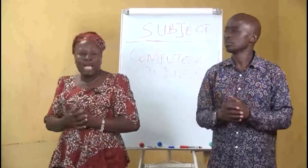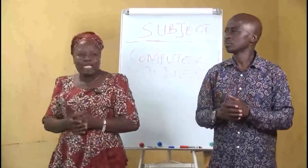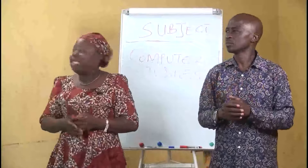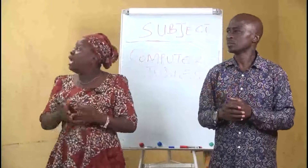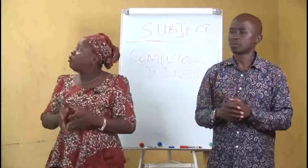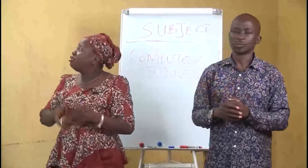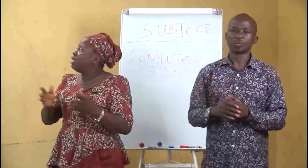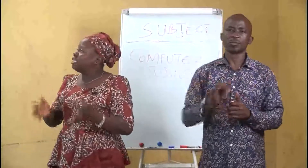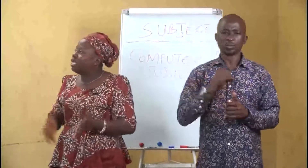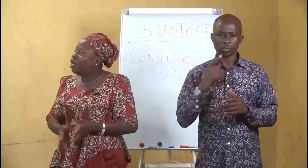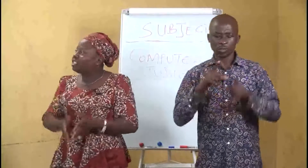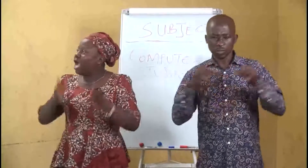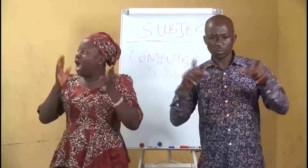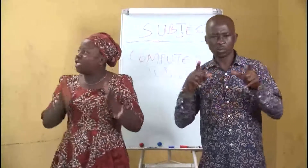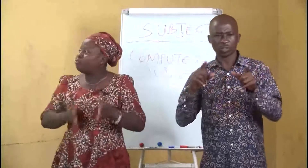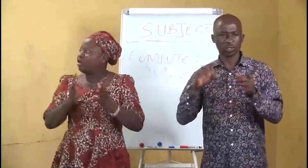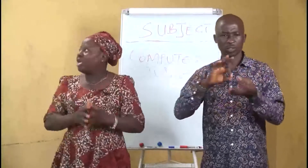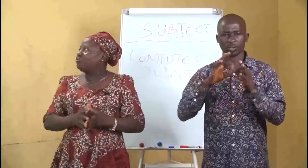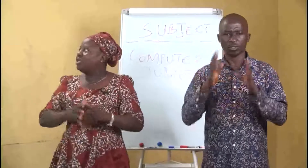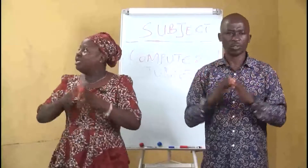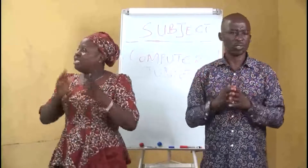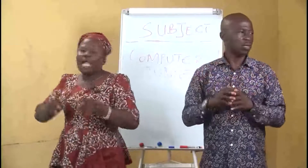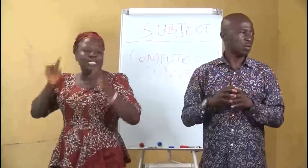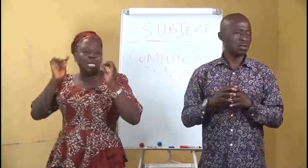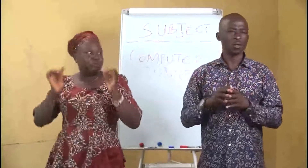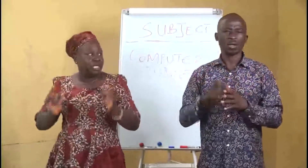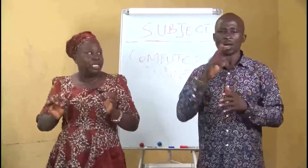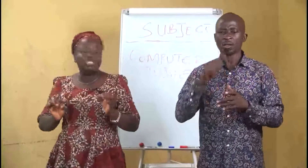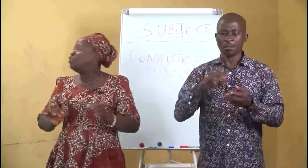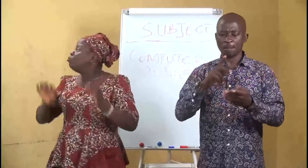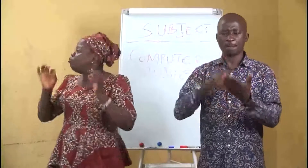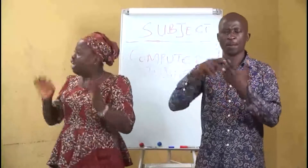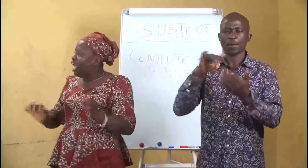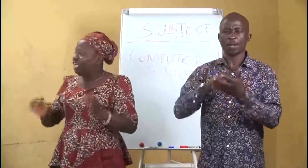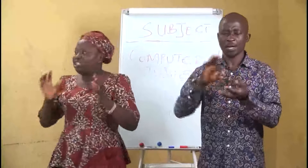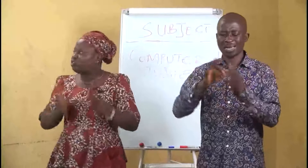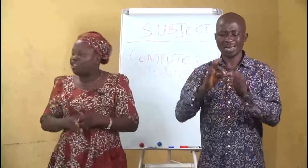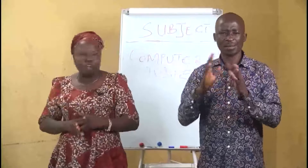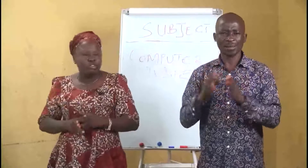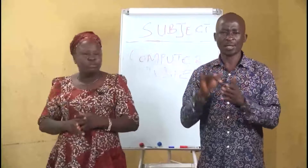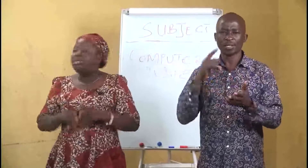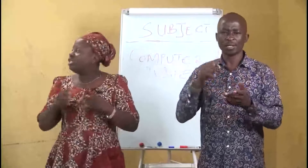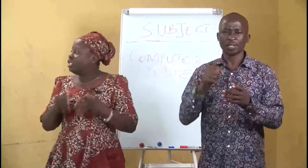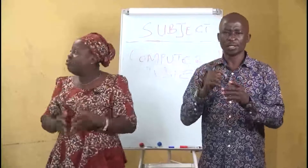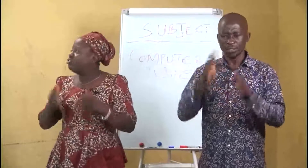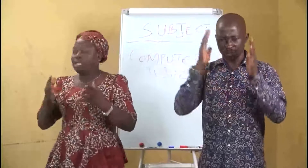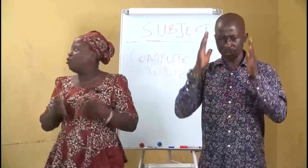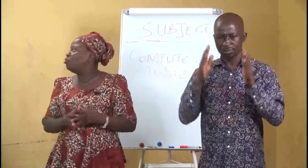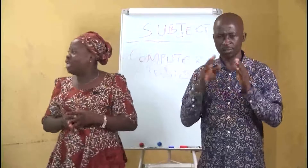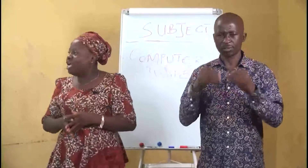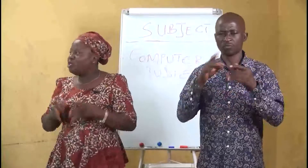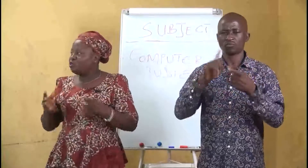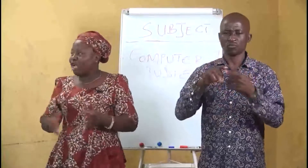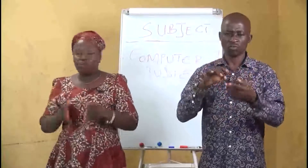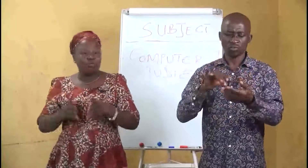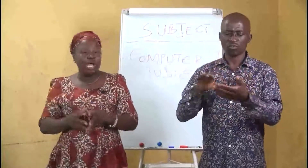I said a language translators are the programs that interpret the instruction given to the